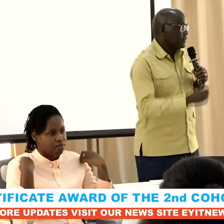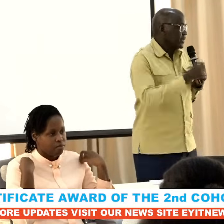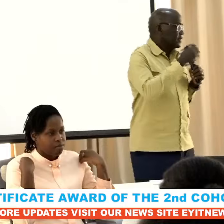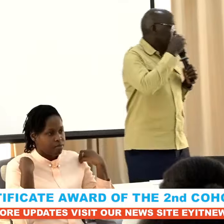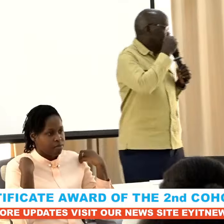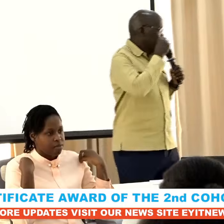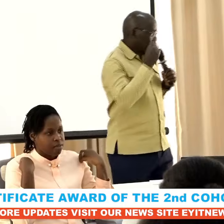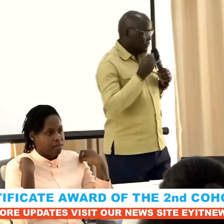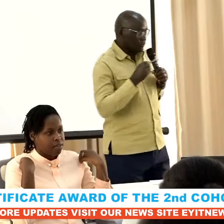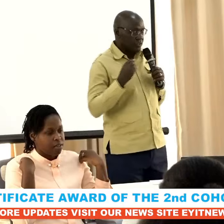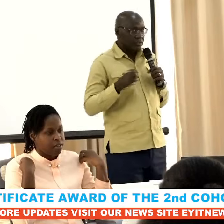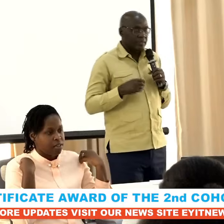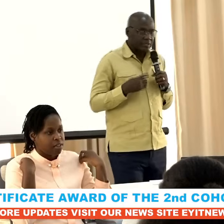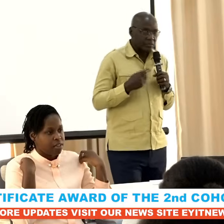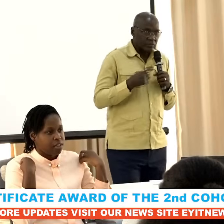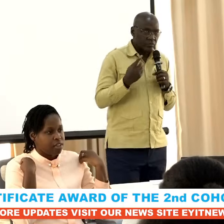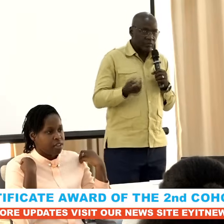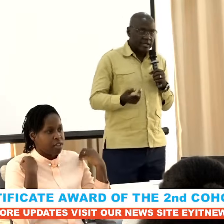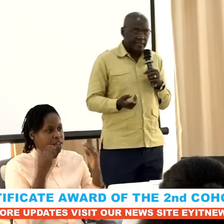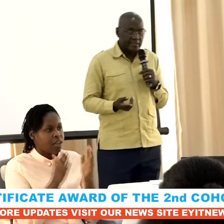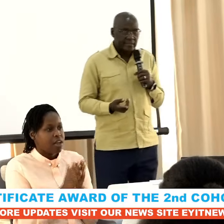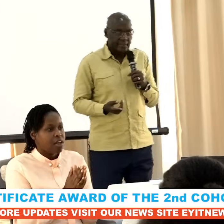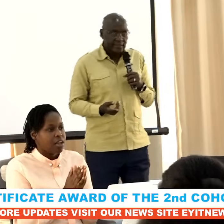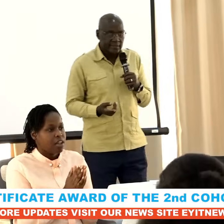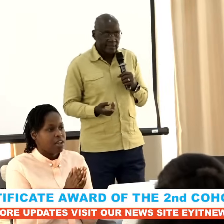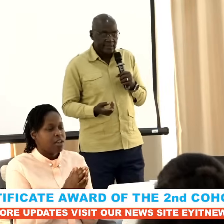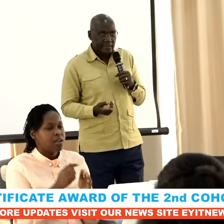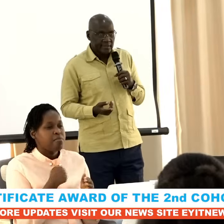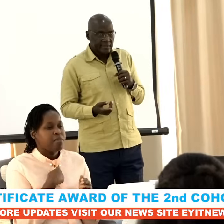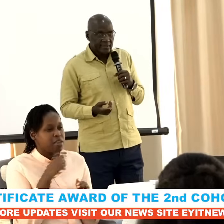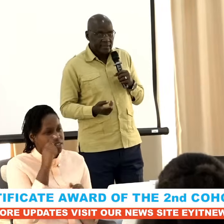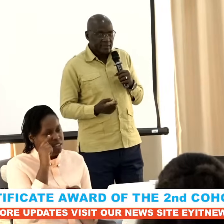believe that even the person who is blind could run